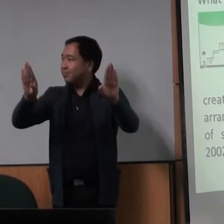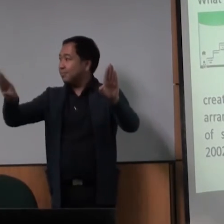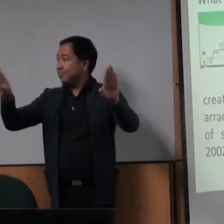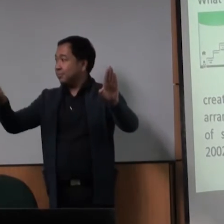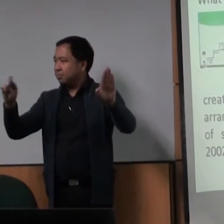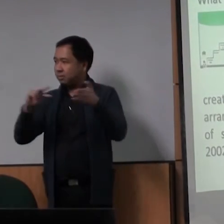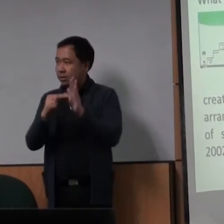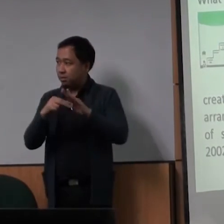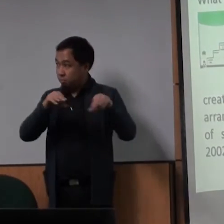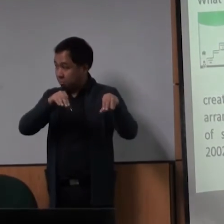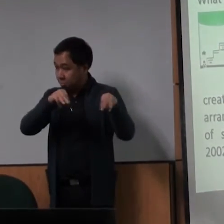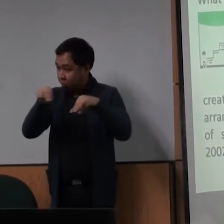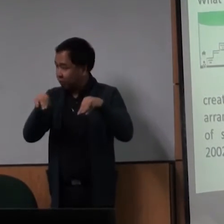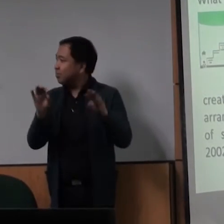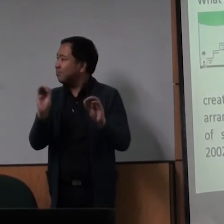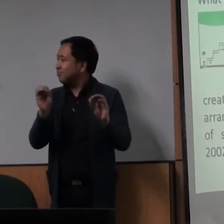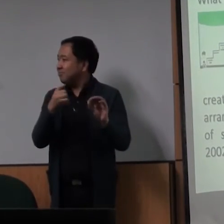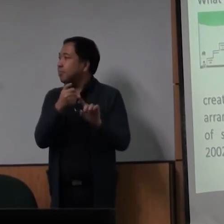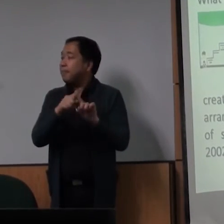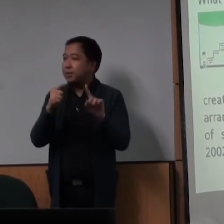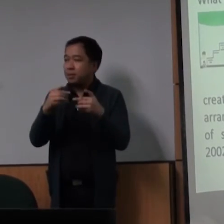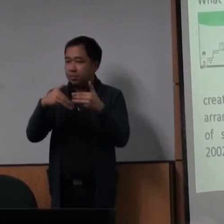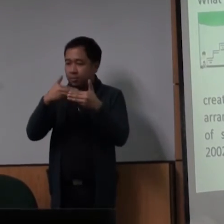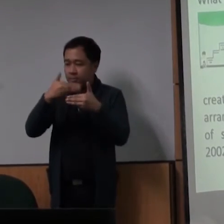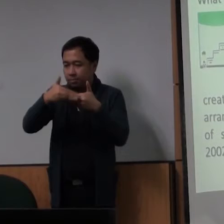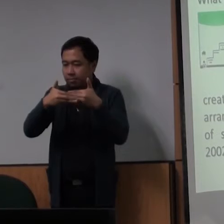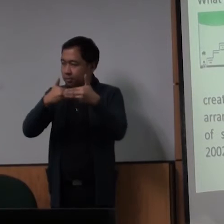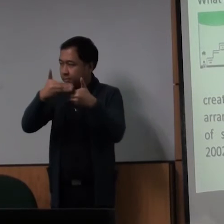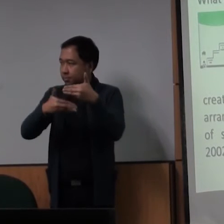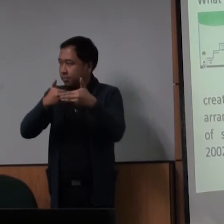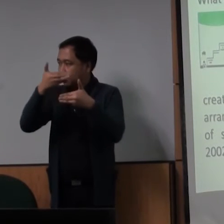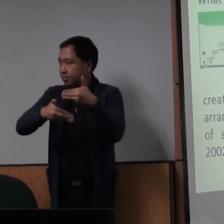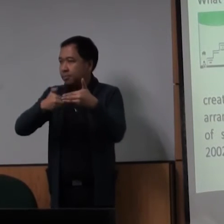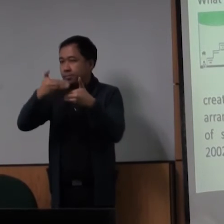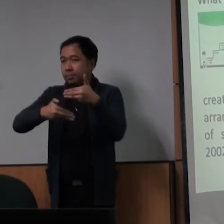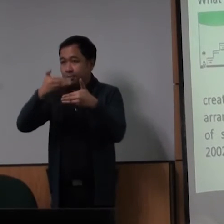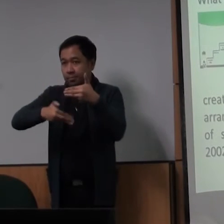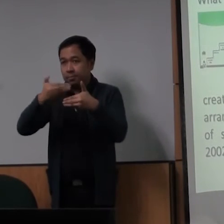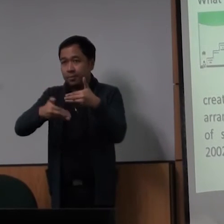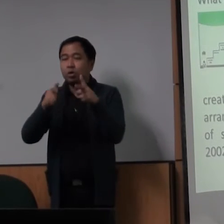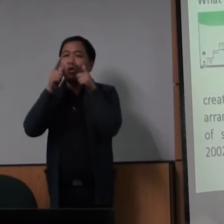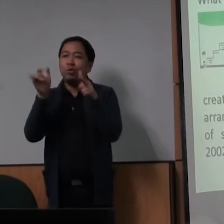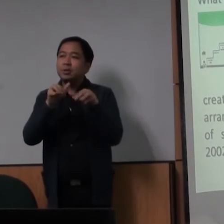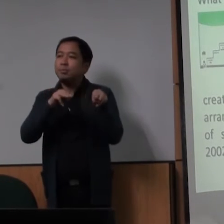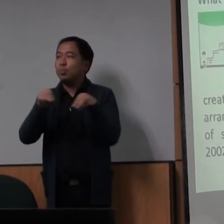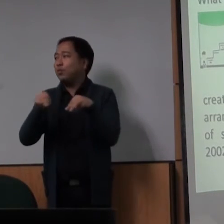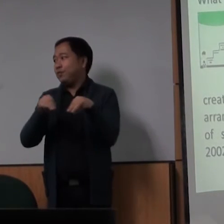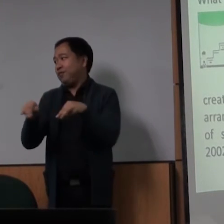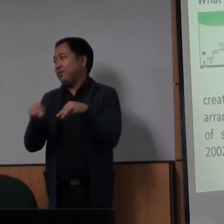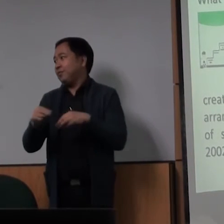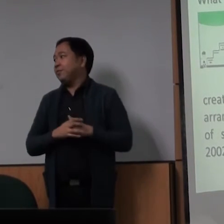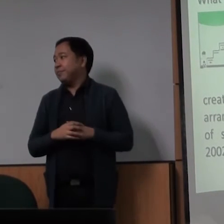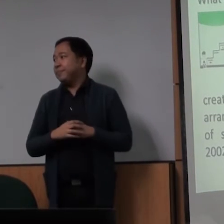moving. But because it's series, so you create a motion. It seems it's moving.